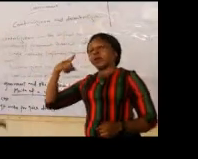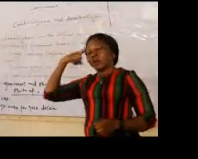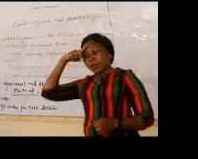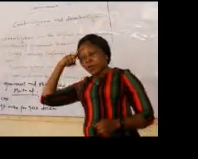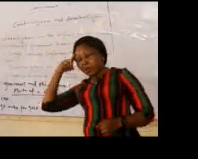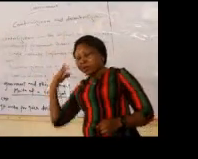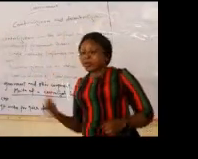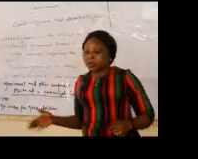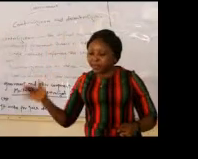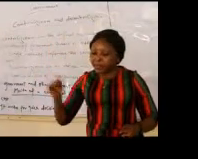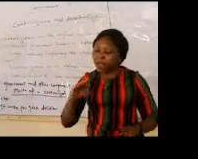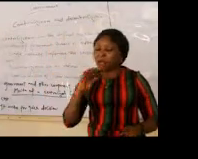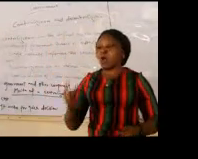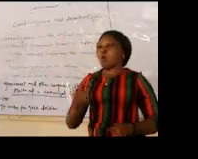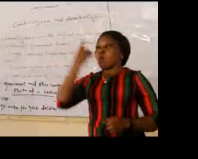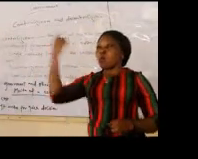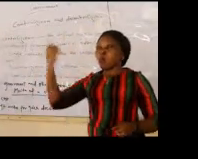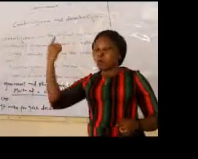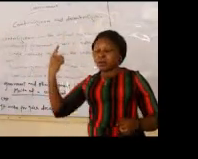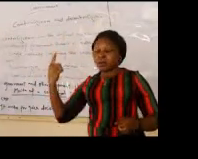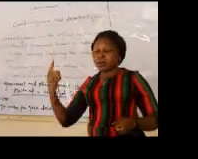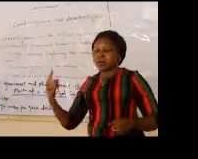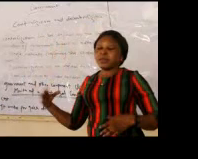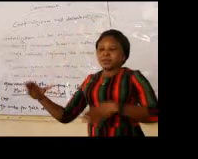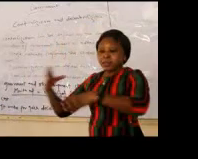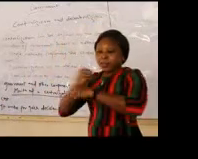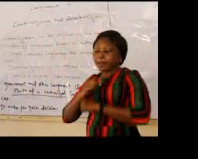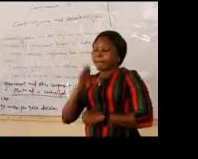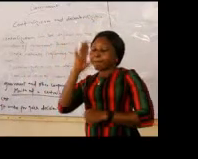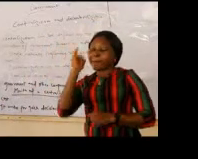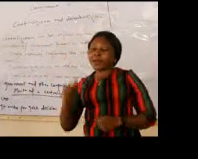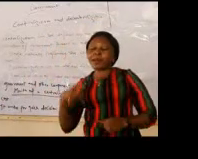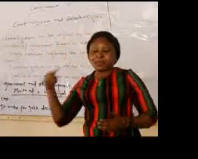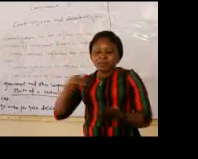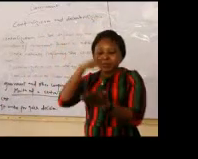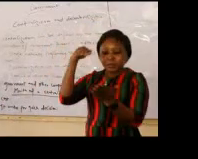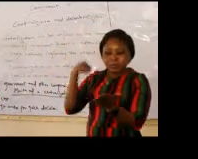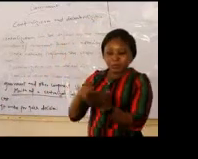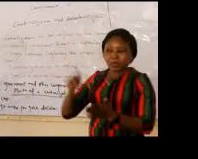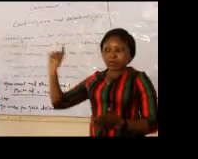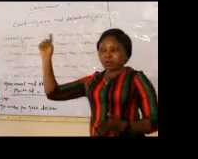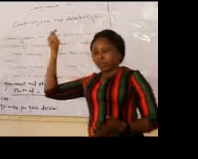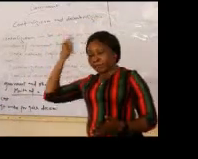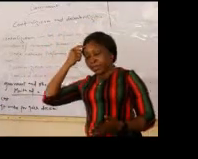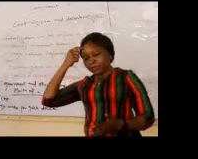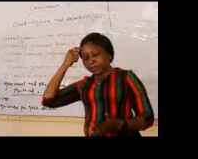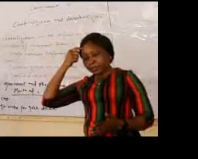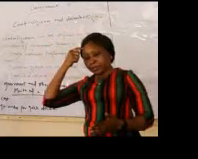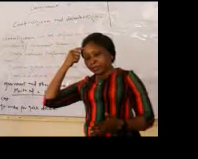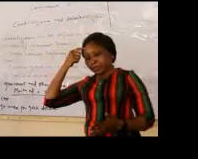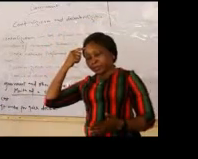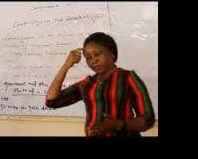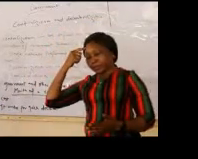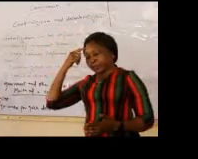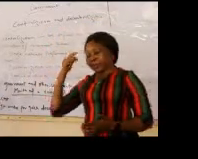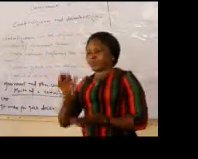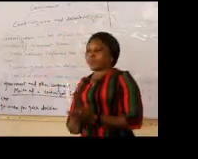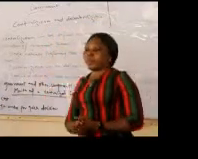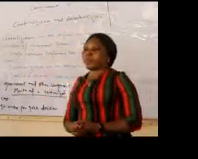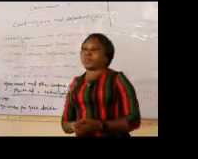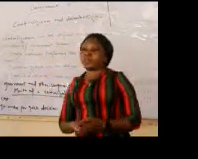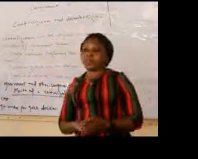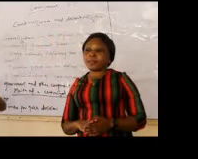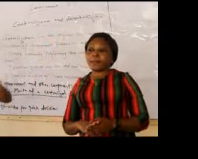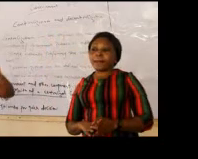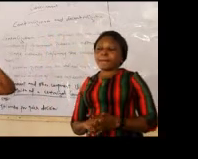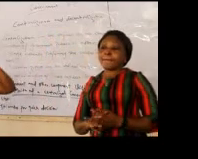only taken by the central government. Now remember, in the definition we said that decisions are solely taken